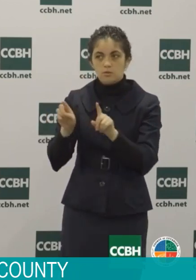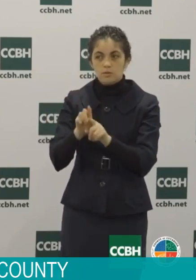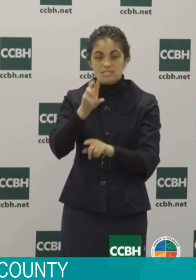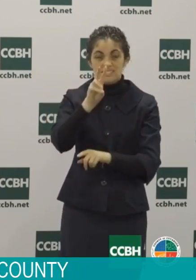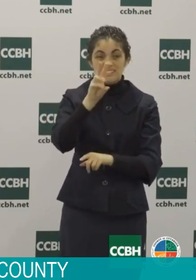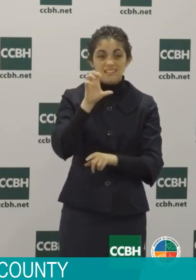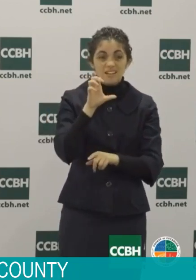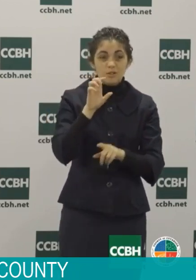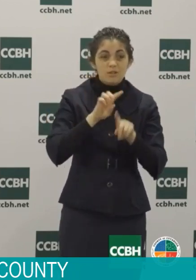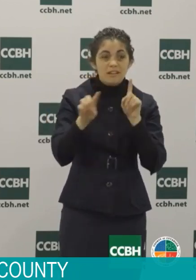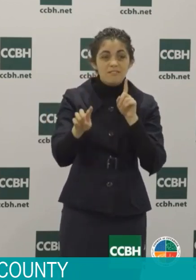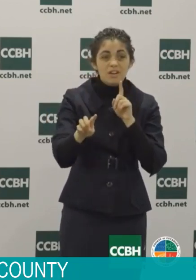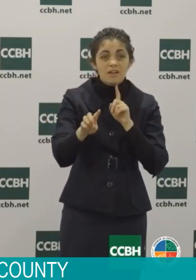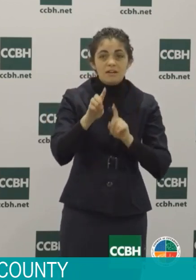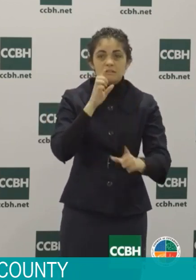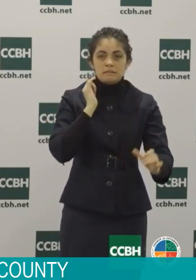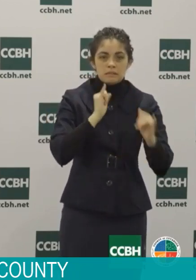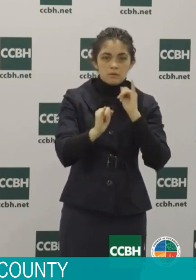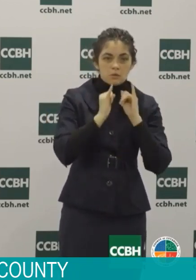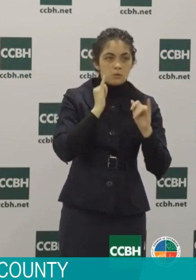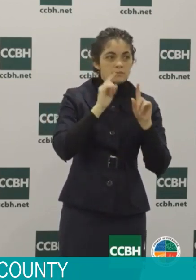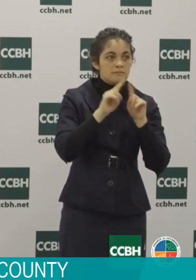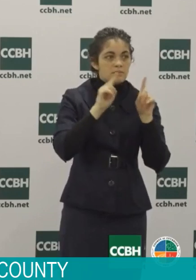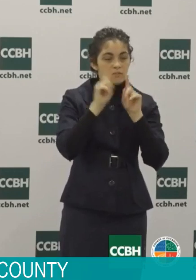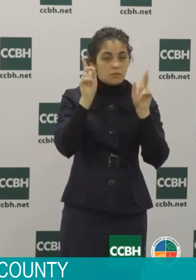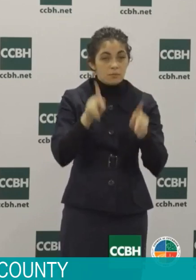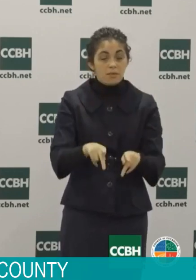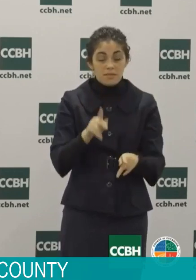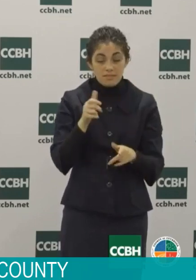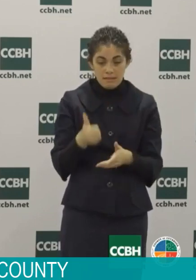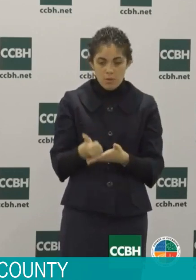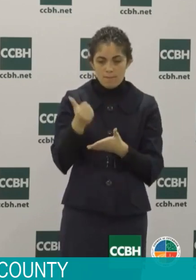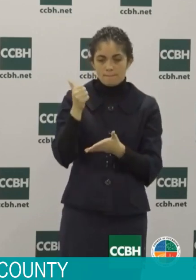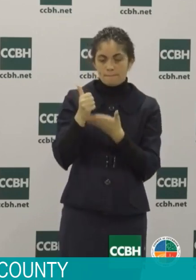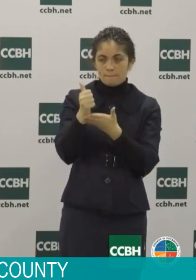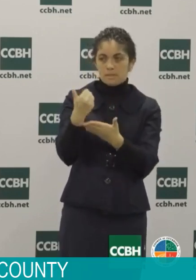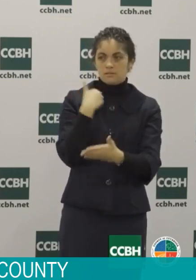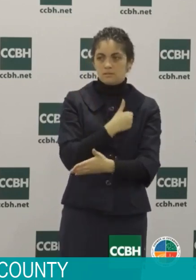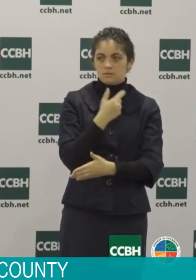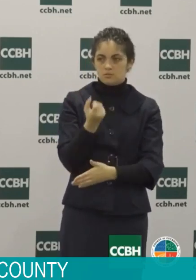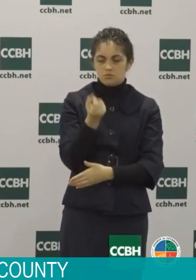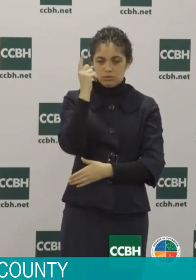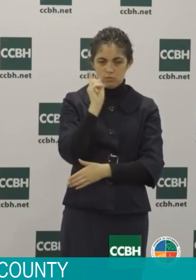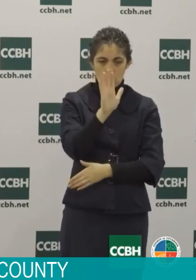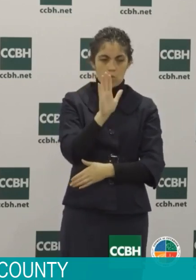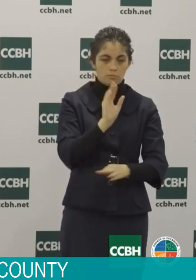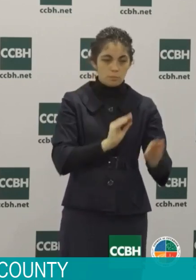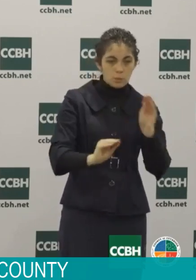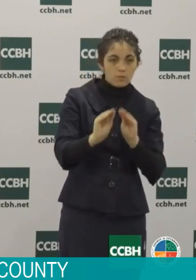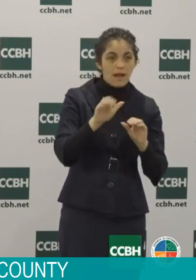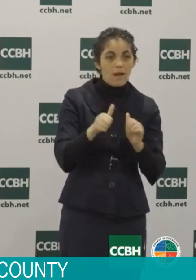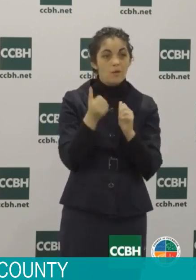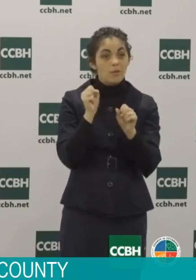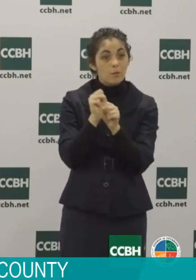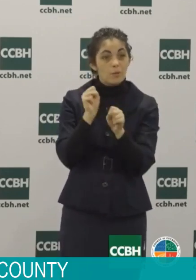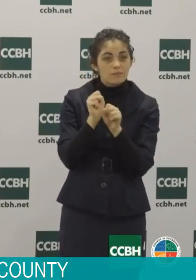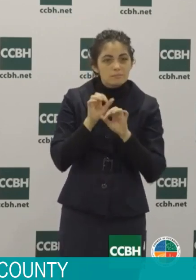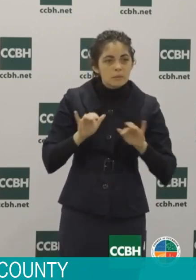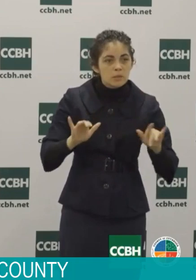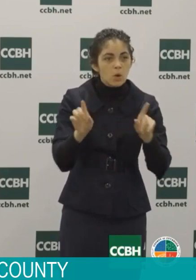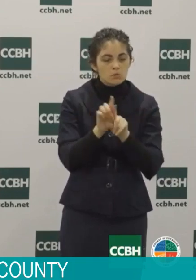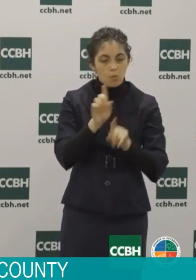case interviews with lab-confirmed cases, and those folks help us understand the pattern of their movement, their work exposures, their